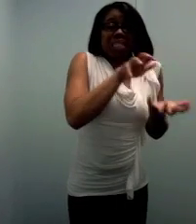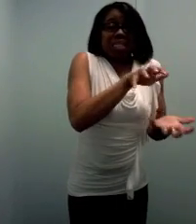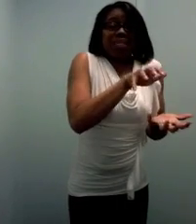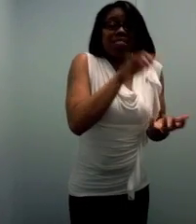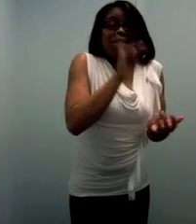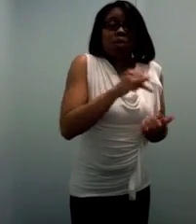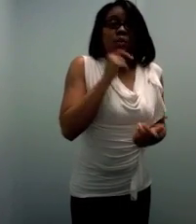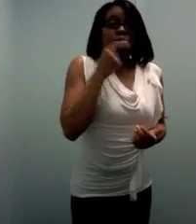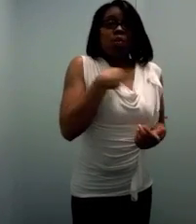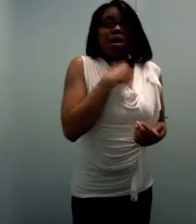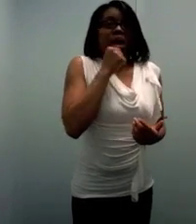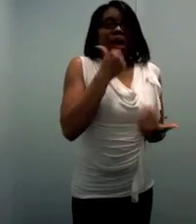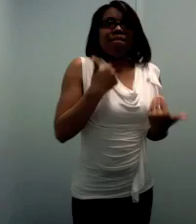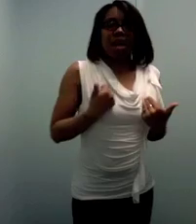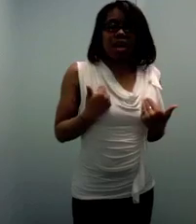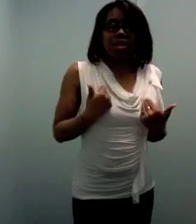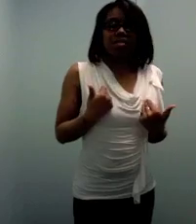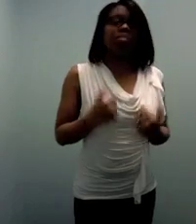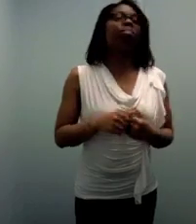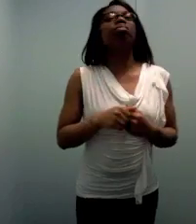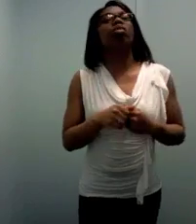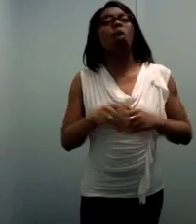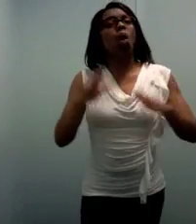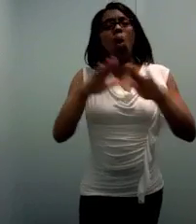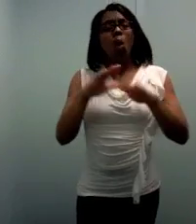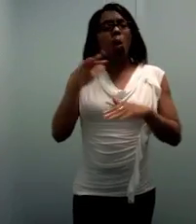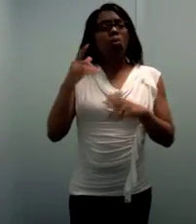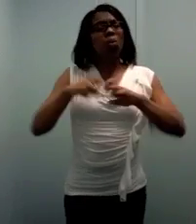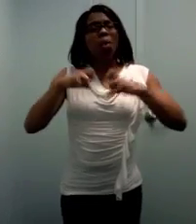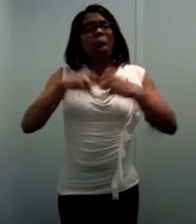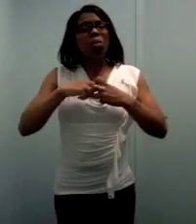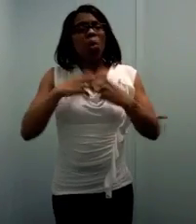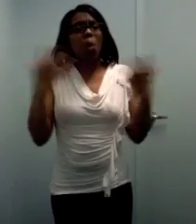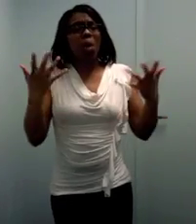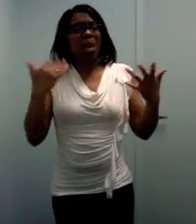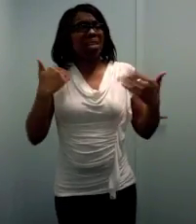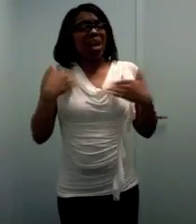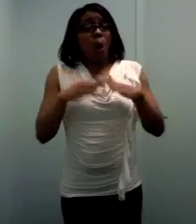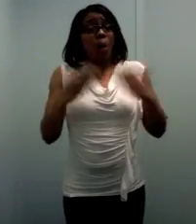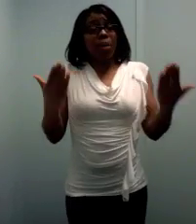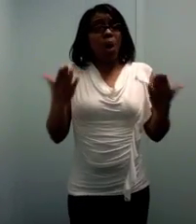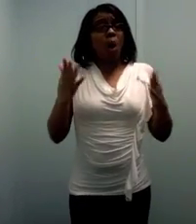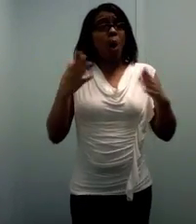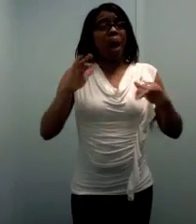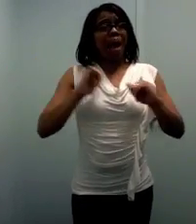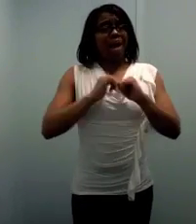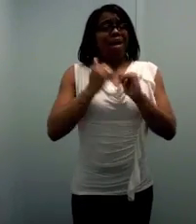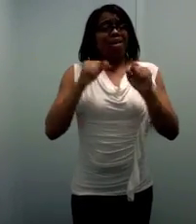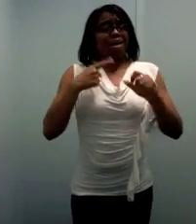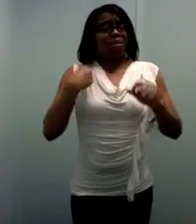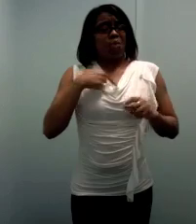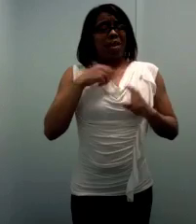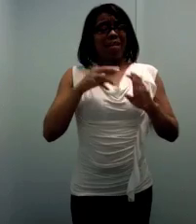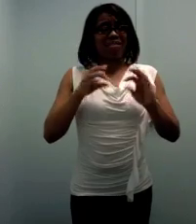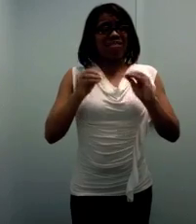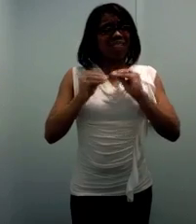the problem? Why has this chasm opened up, and what can we do to fix it? Well, actually, I think the answer is staring us right in the